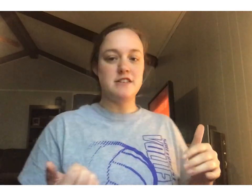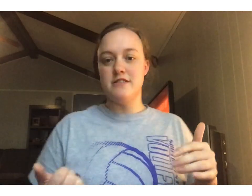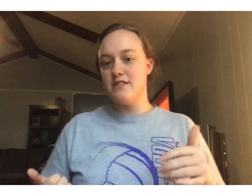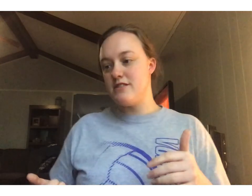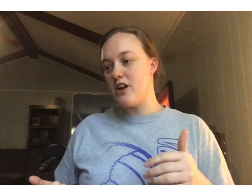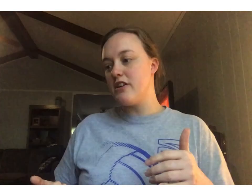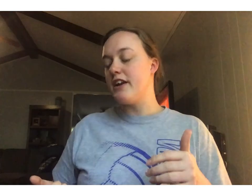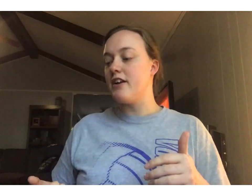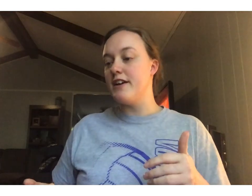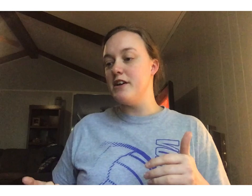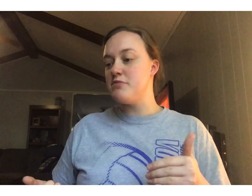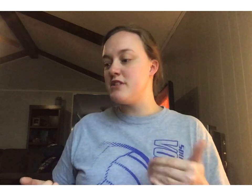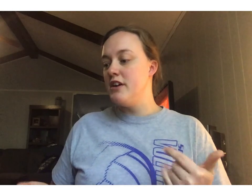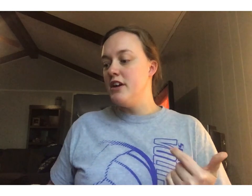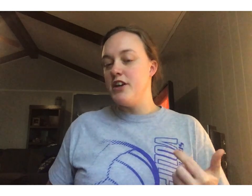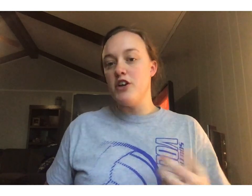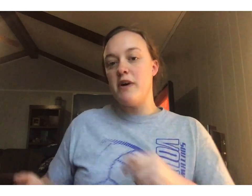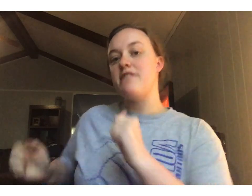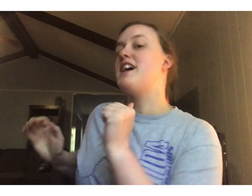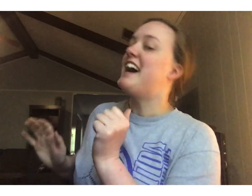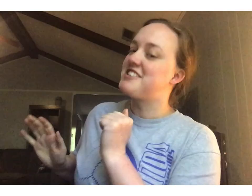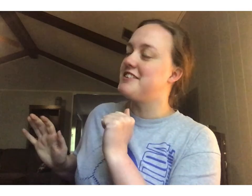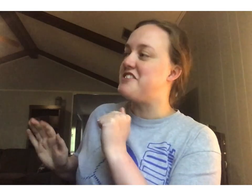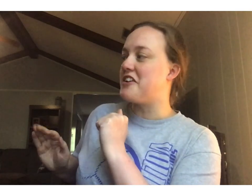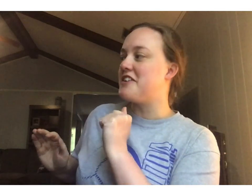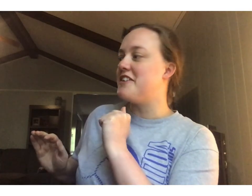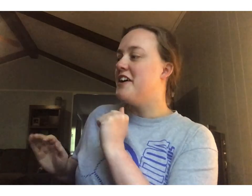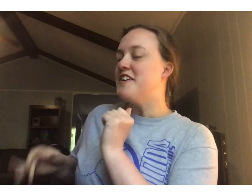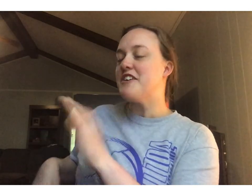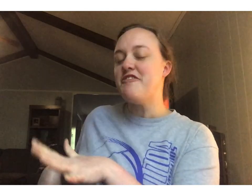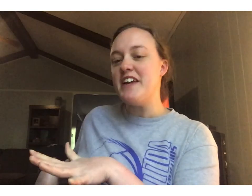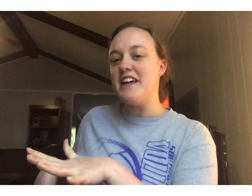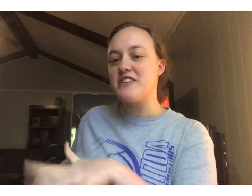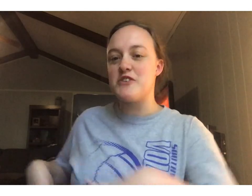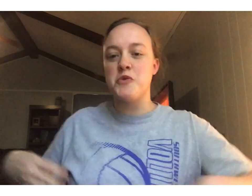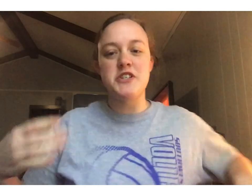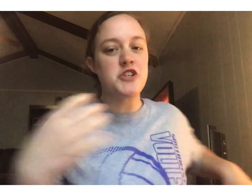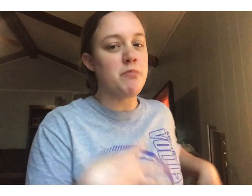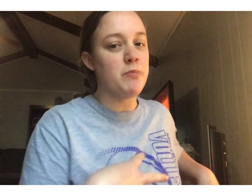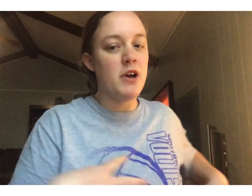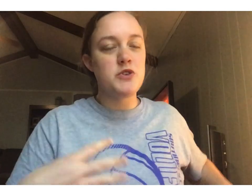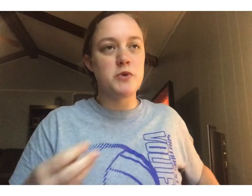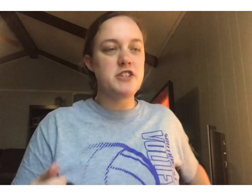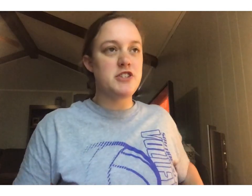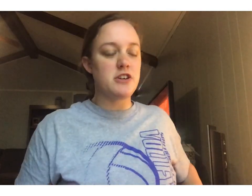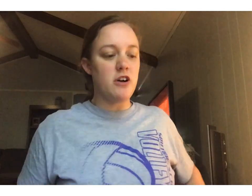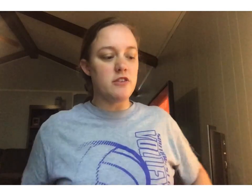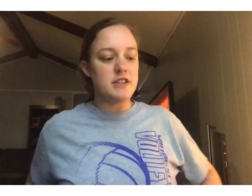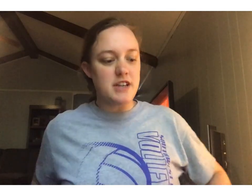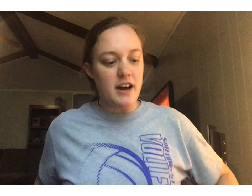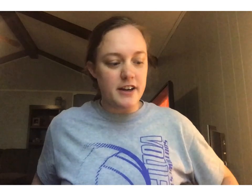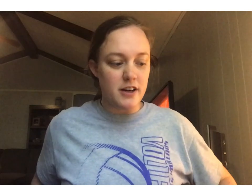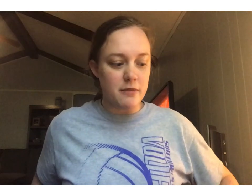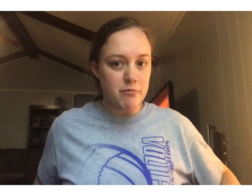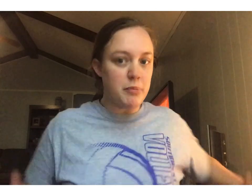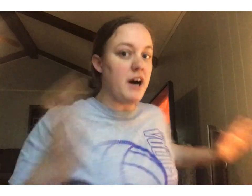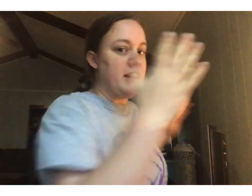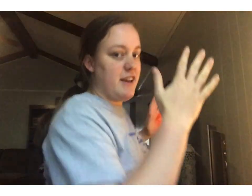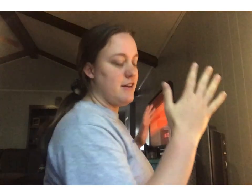weight, turning your hips. You don't have to actually turn your feet or twist your whole entire body,